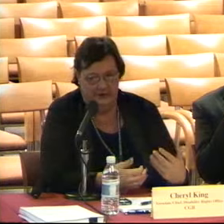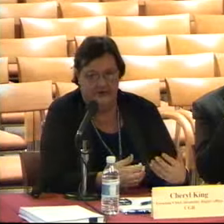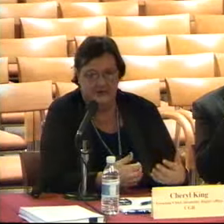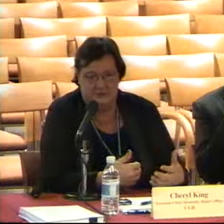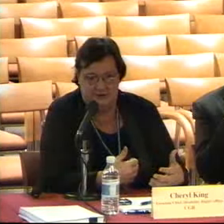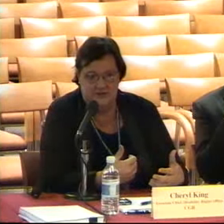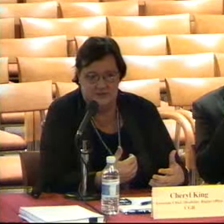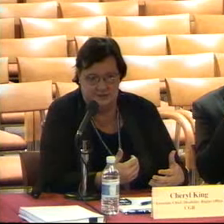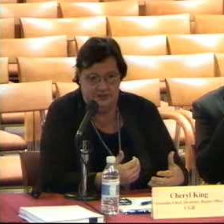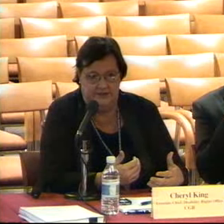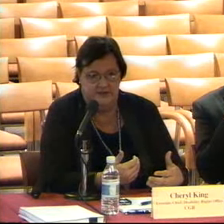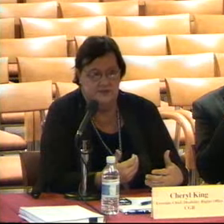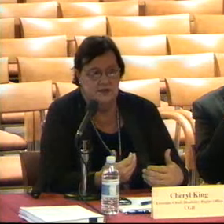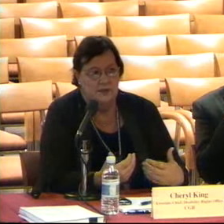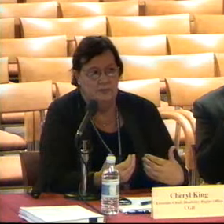and speech disabilities